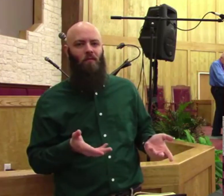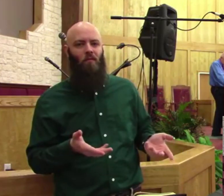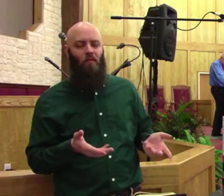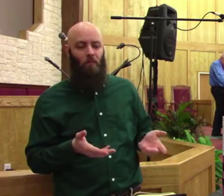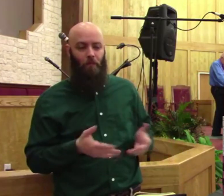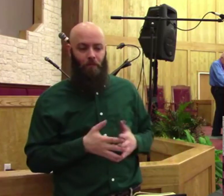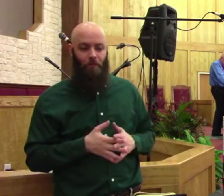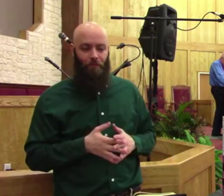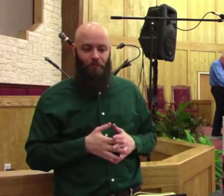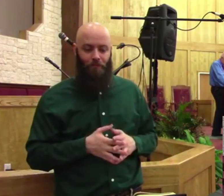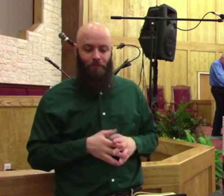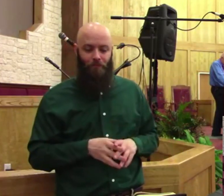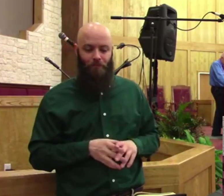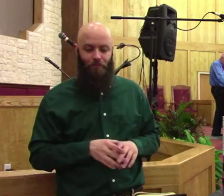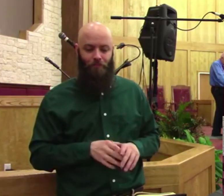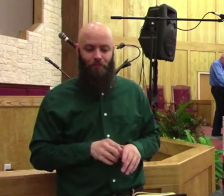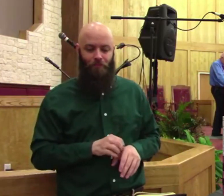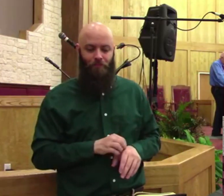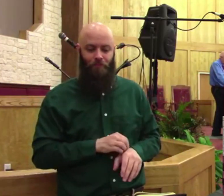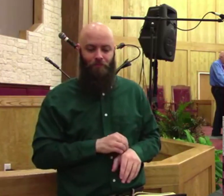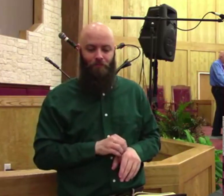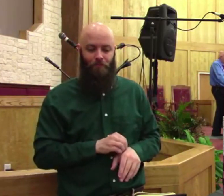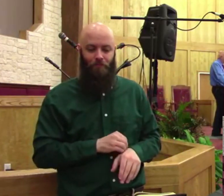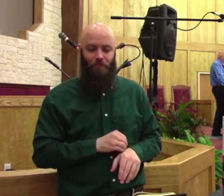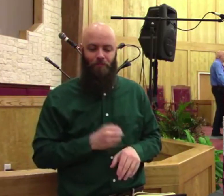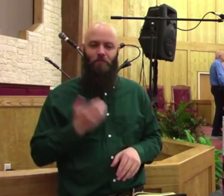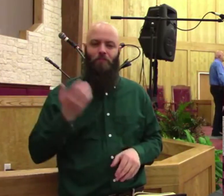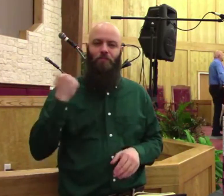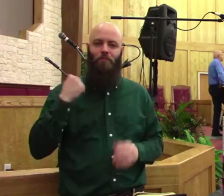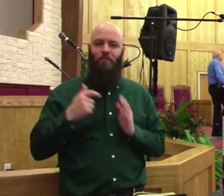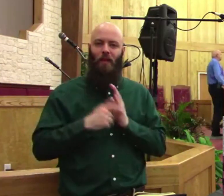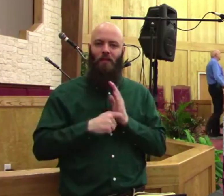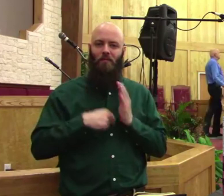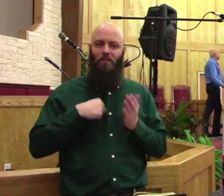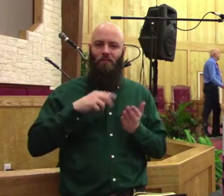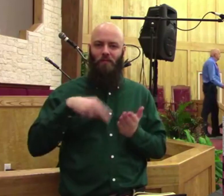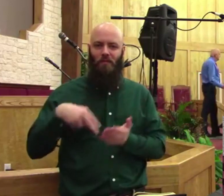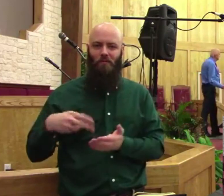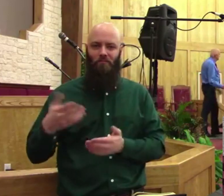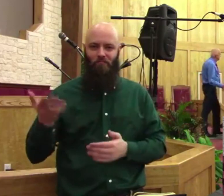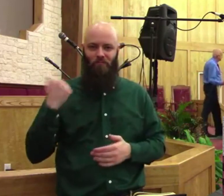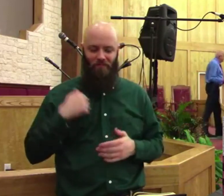In a book, in a magazine, I used to read a magazine,